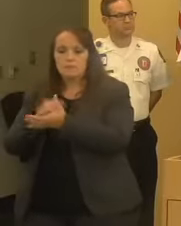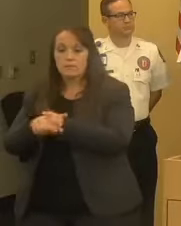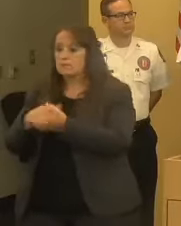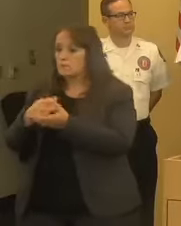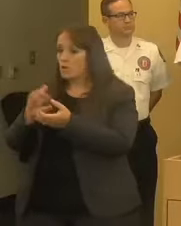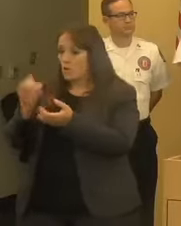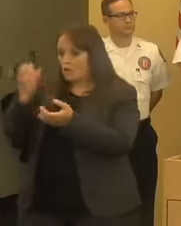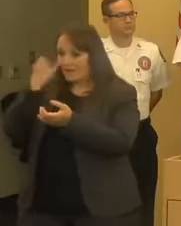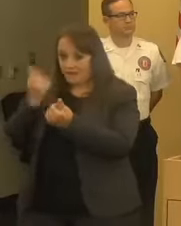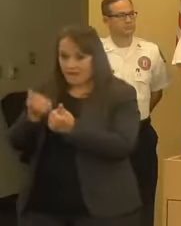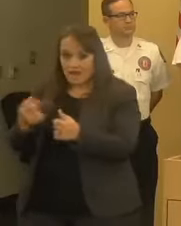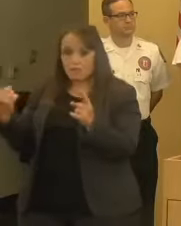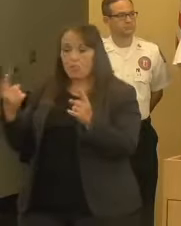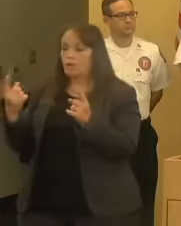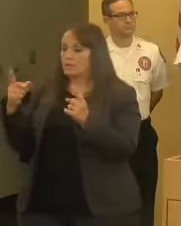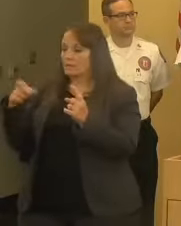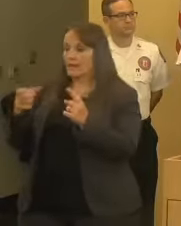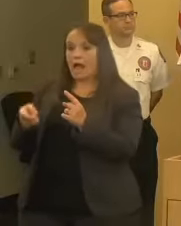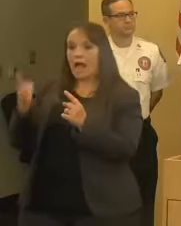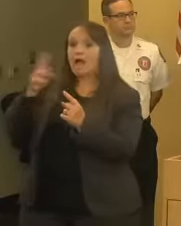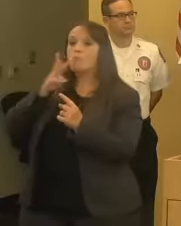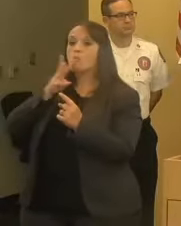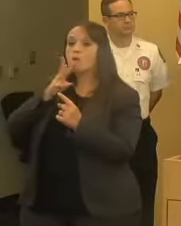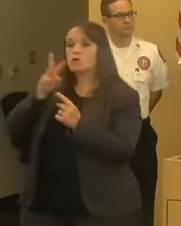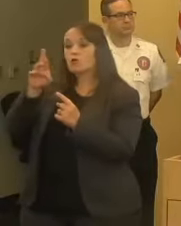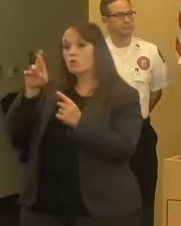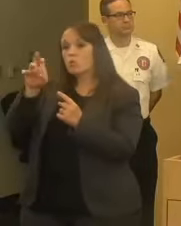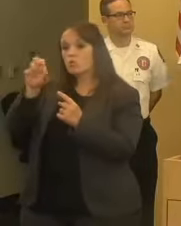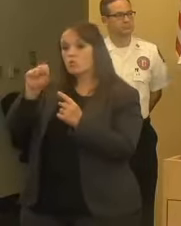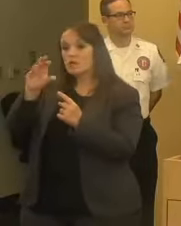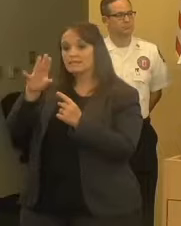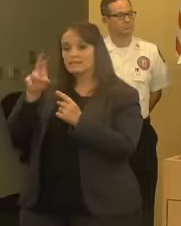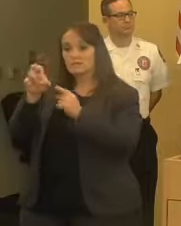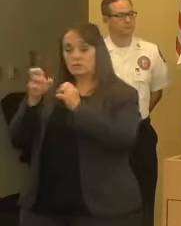our high water rescue vehicles, just call us and we will respond and assist.